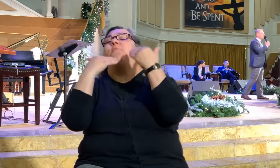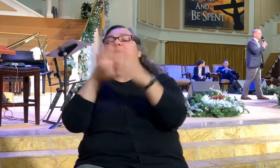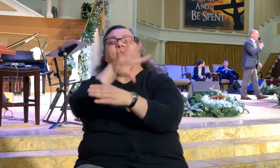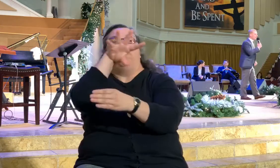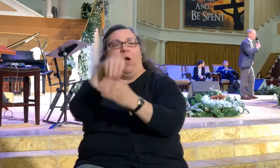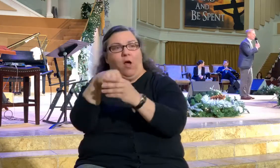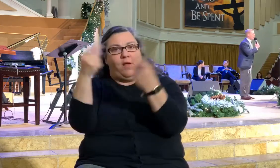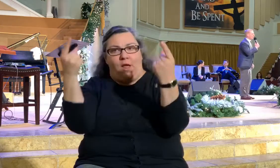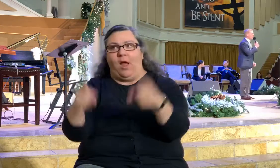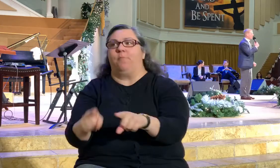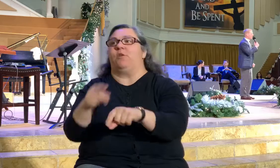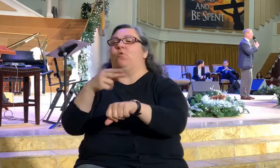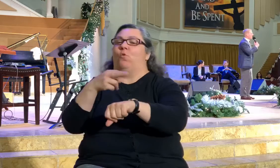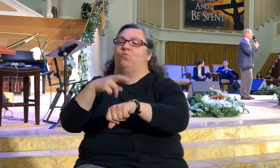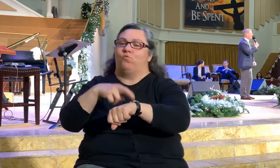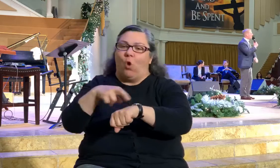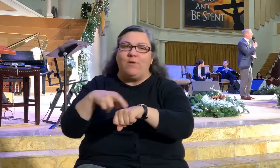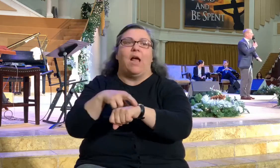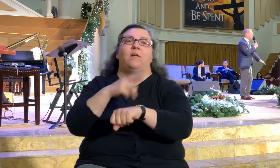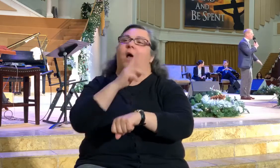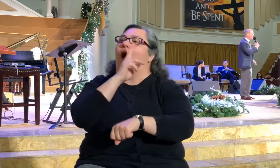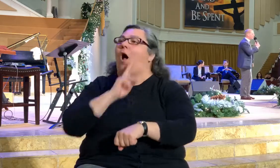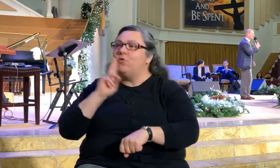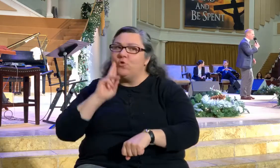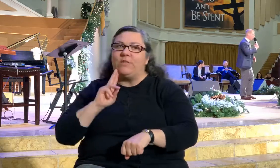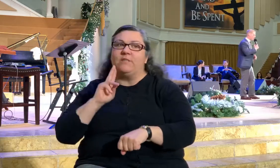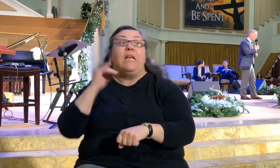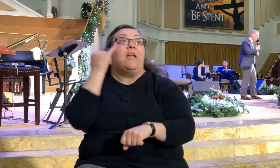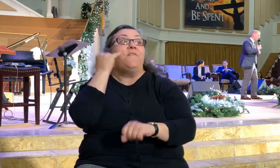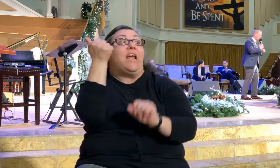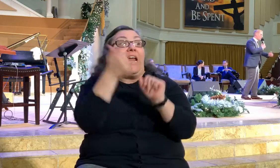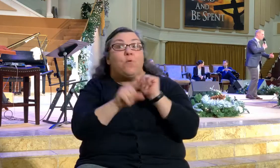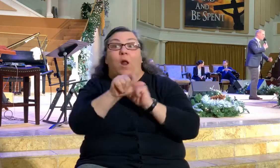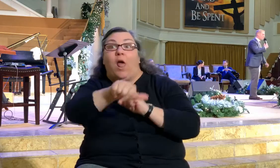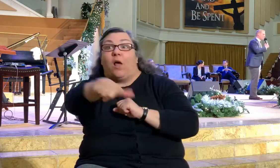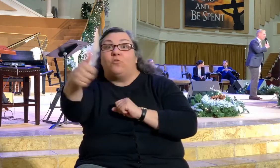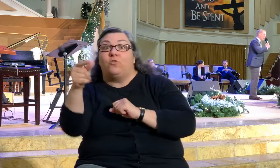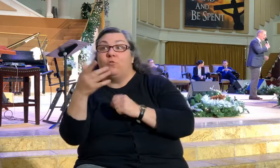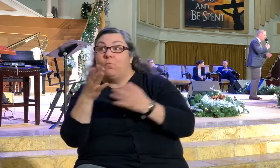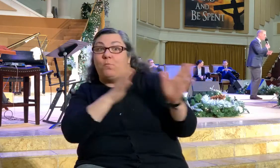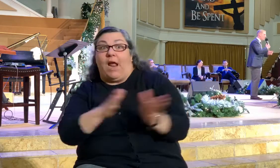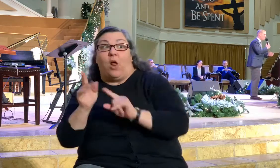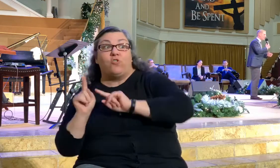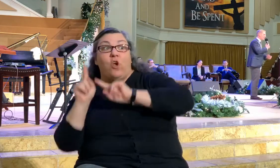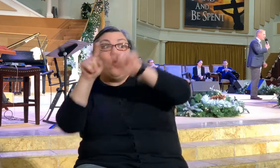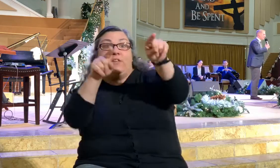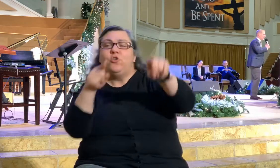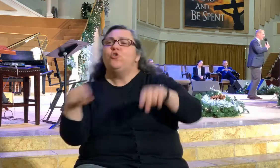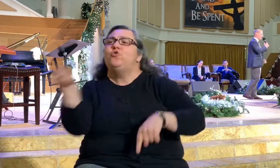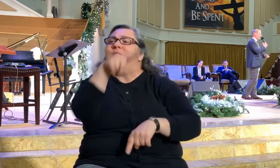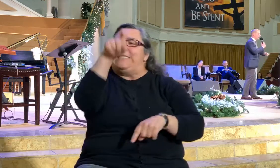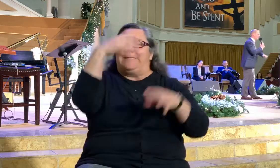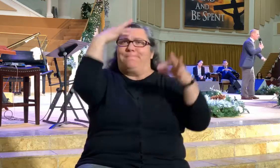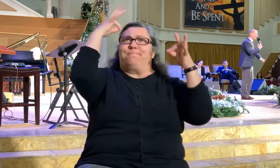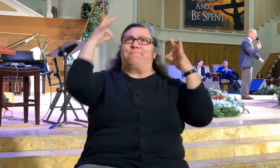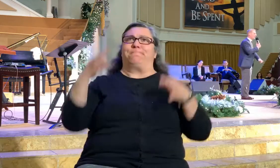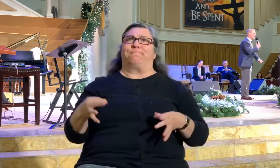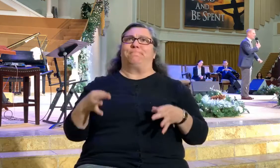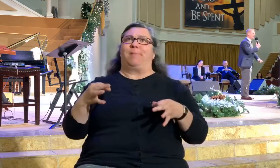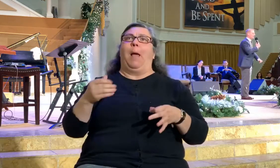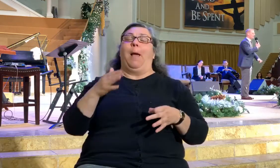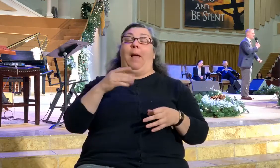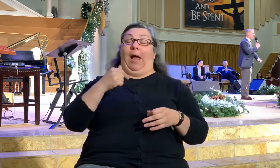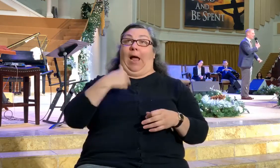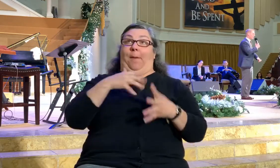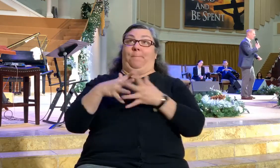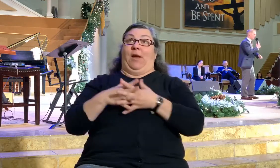going on in Roatan, Honduras. And if anyone else goes in the future, have the mindset of, I cannot think like an